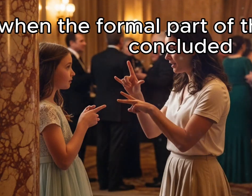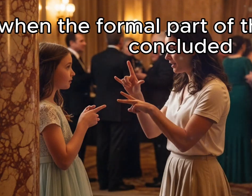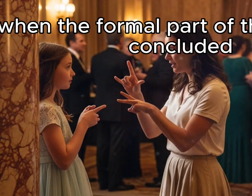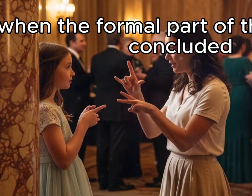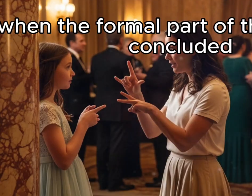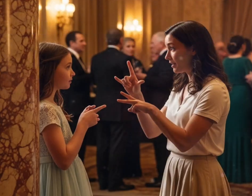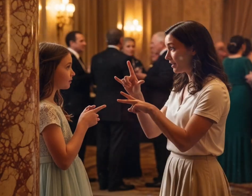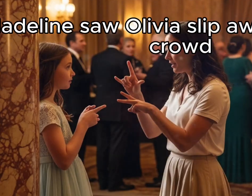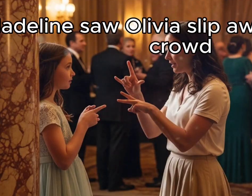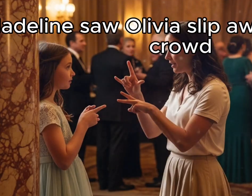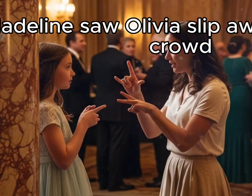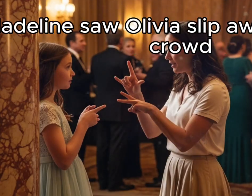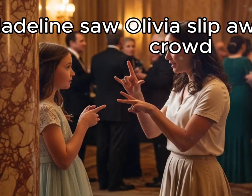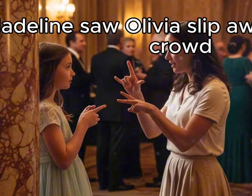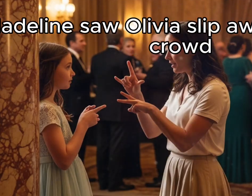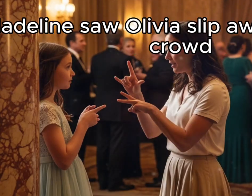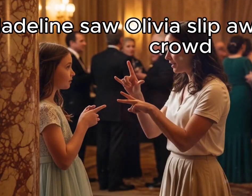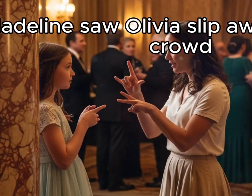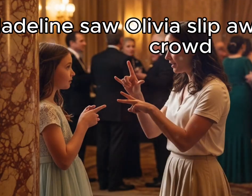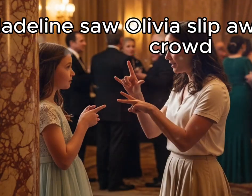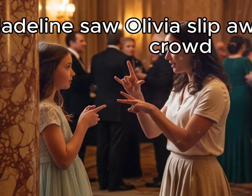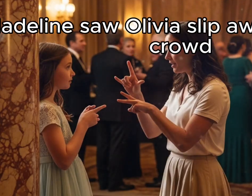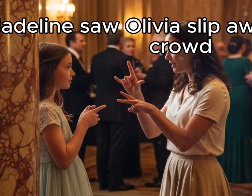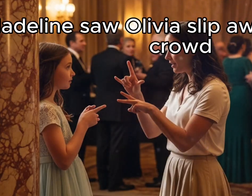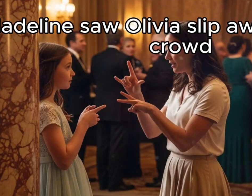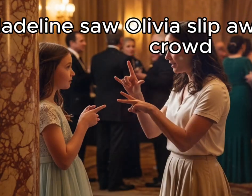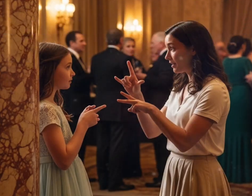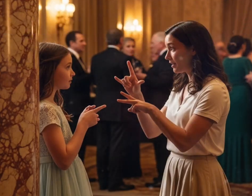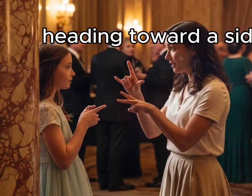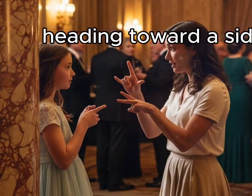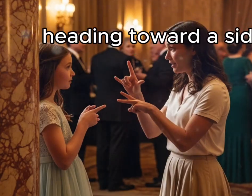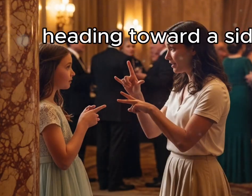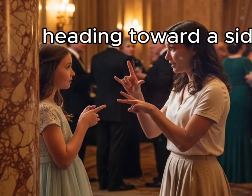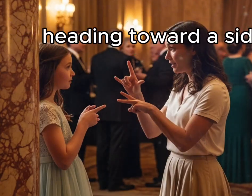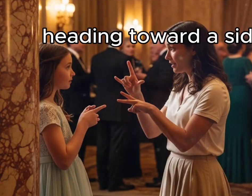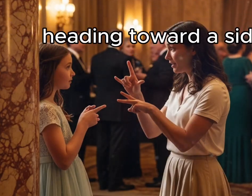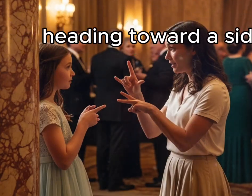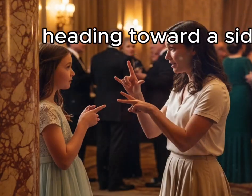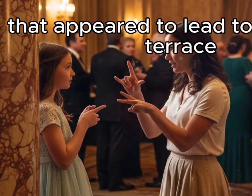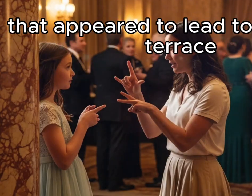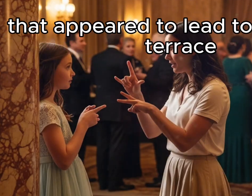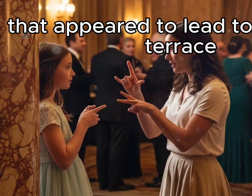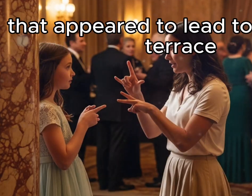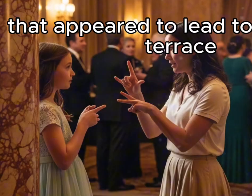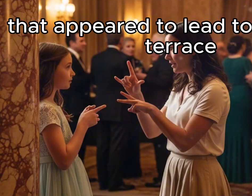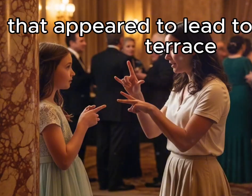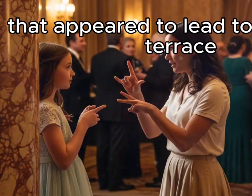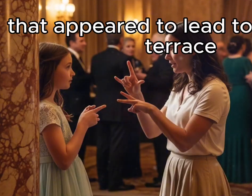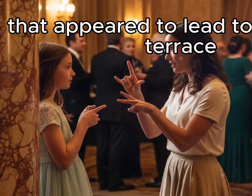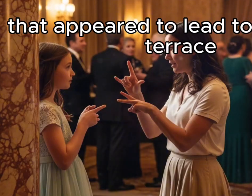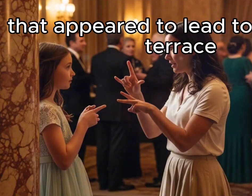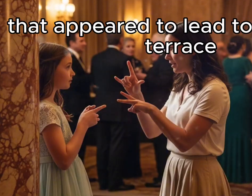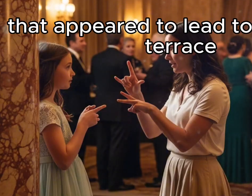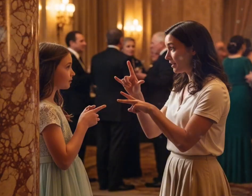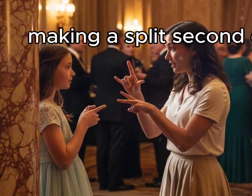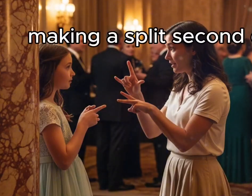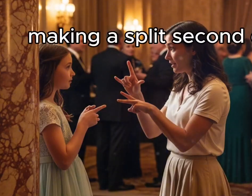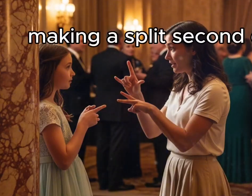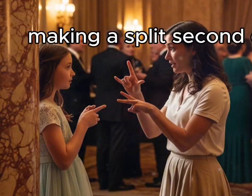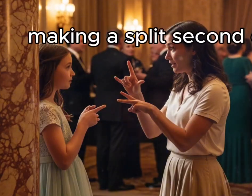concluded, Madeline saw Olivia slip away from the crowd, heading toward a side door that appeared to lead to a garden terrace. Making a